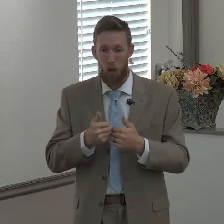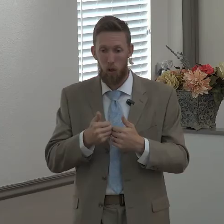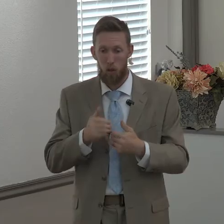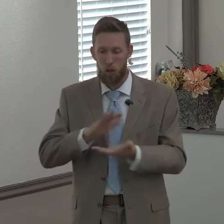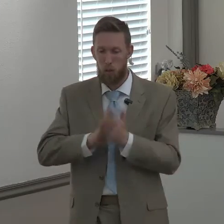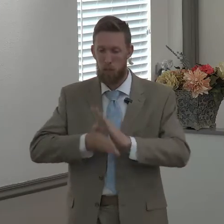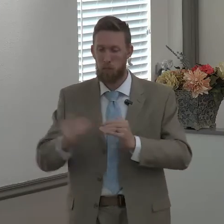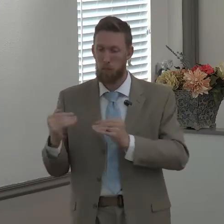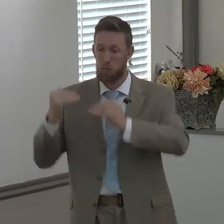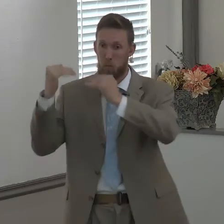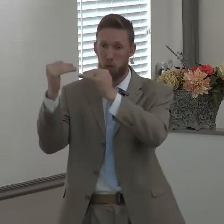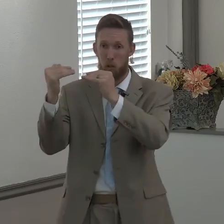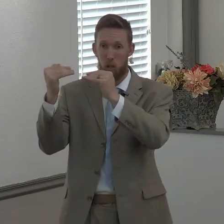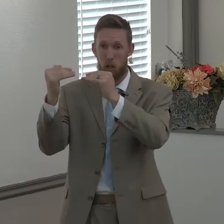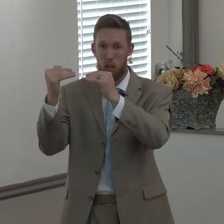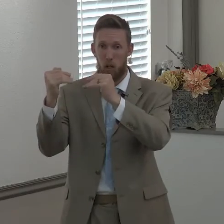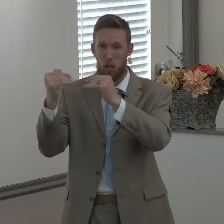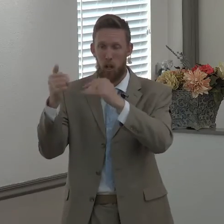yourself.